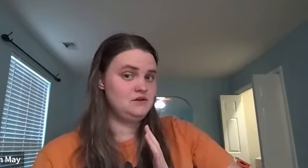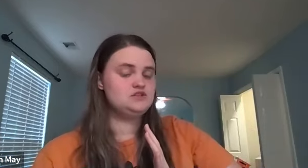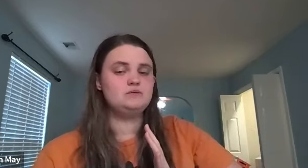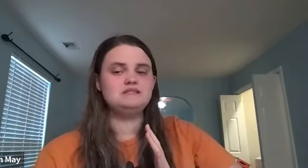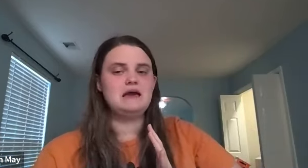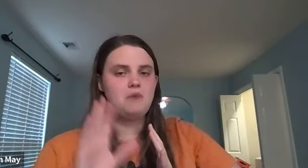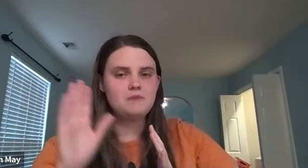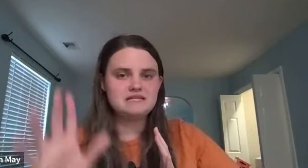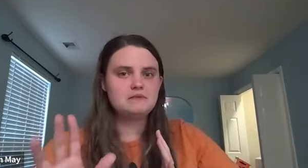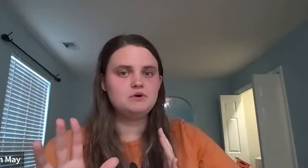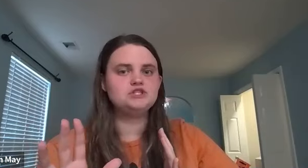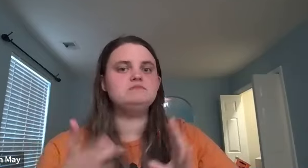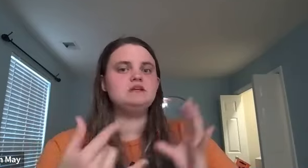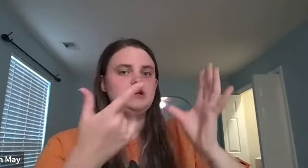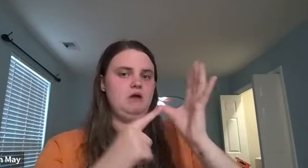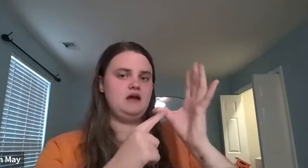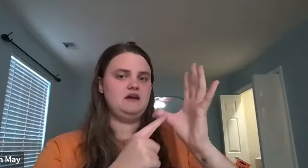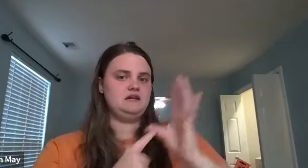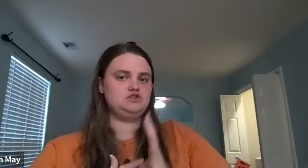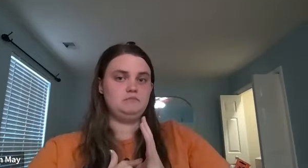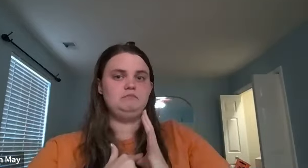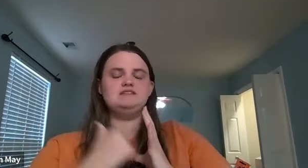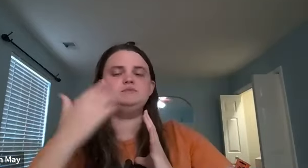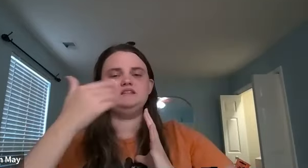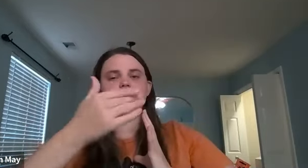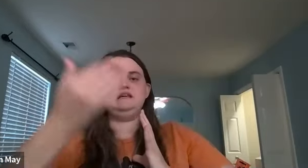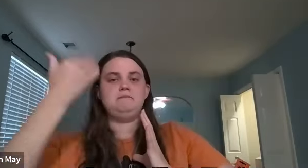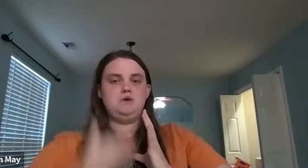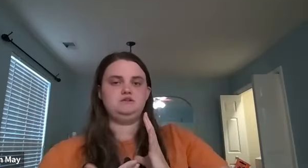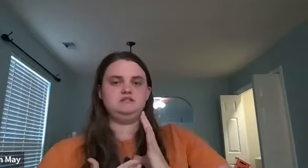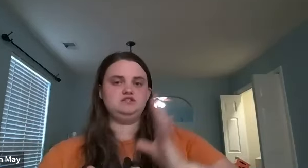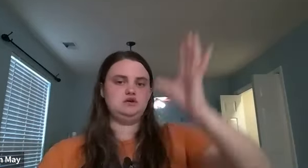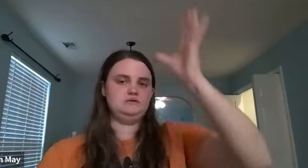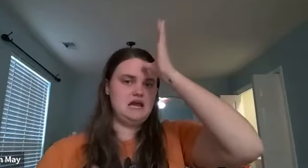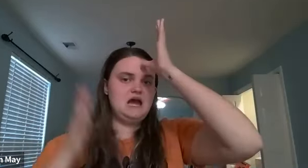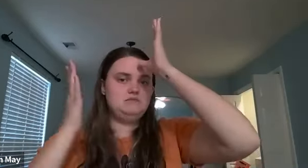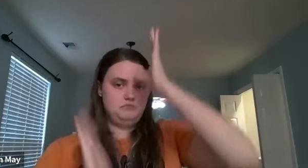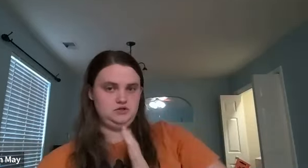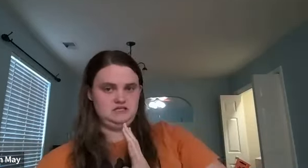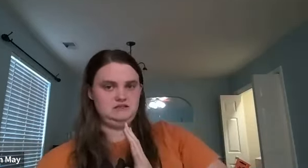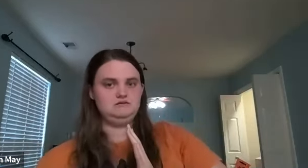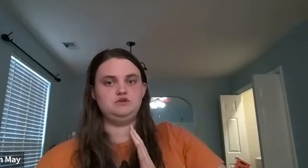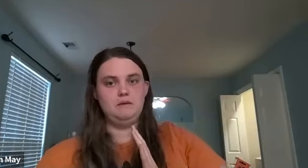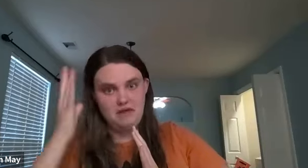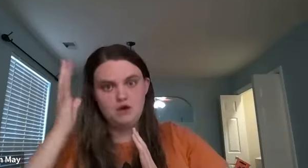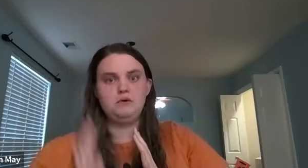So it's that mom and dad motion, but now you add that extra. It's almost like you're saying person. So dad, person. So a male